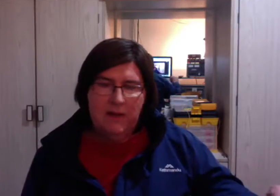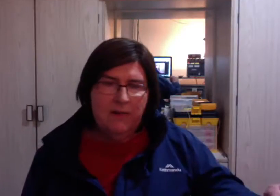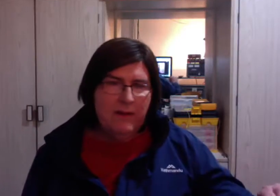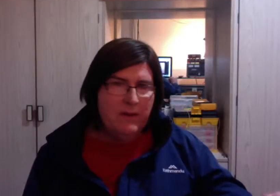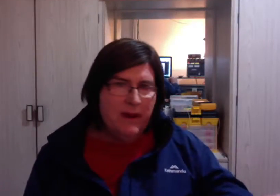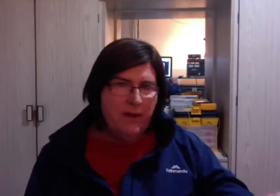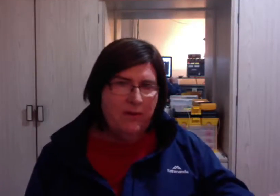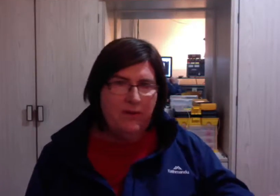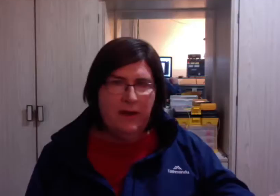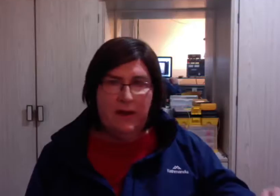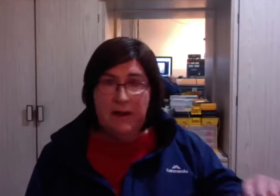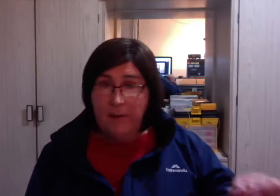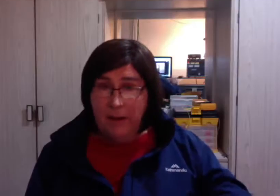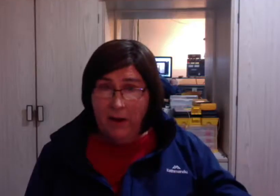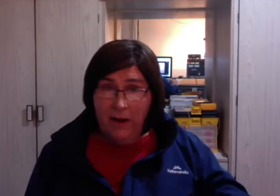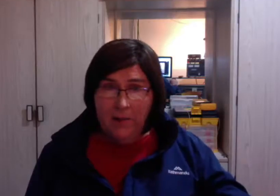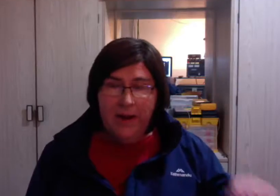Len Bedell's Gun Barrel Highway,